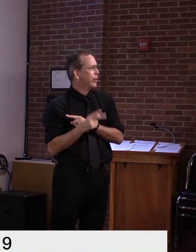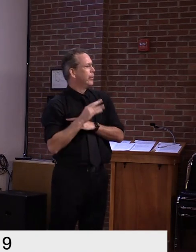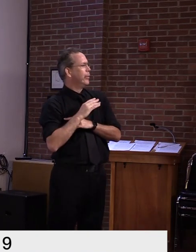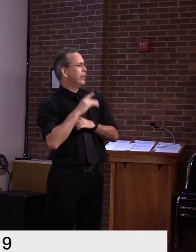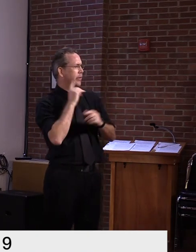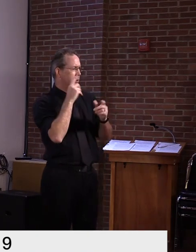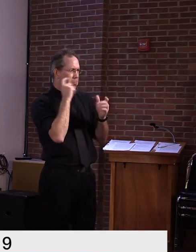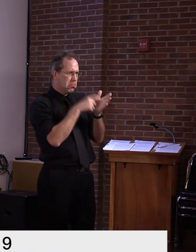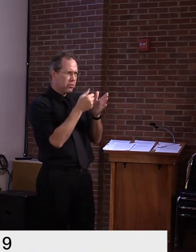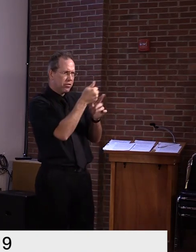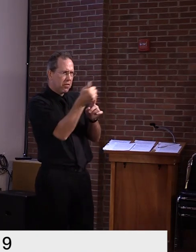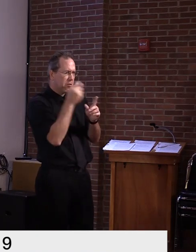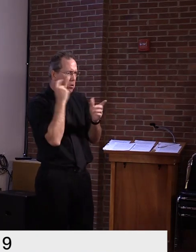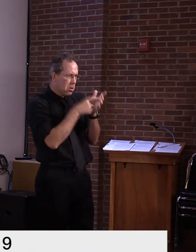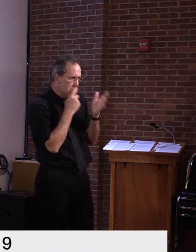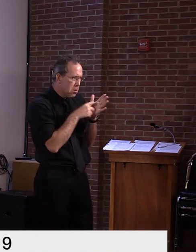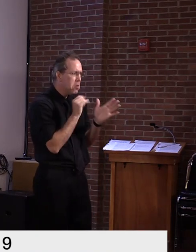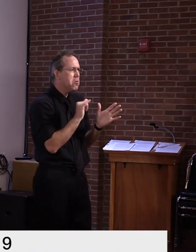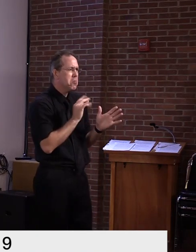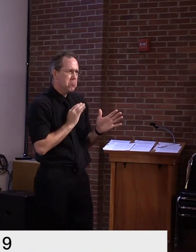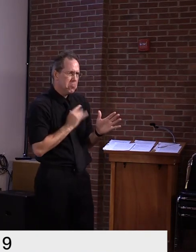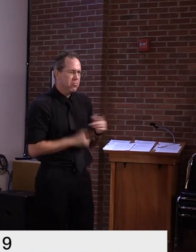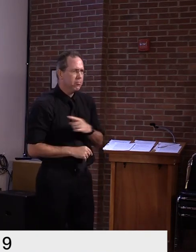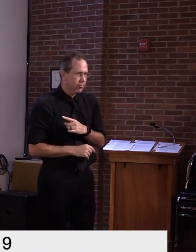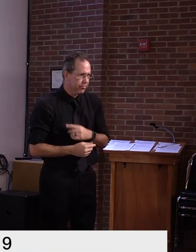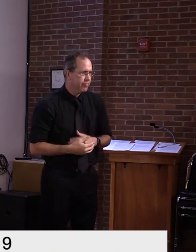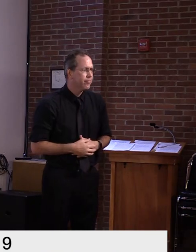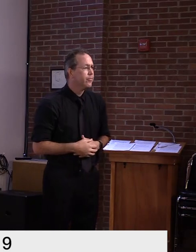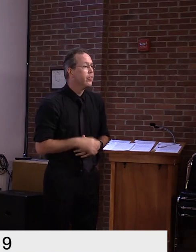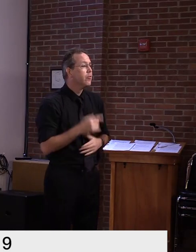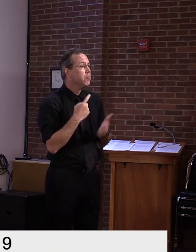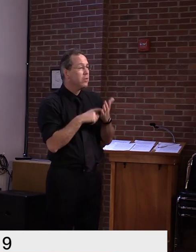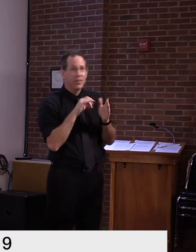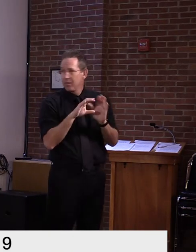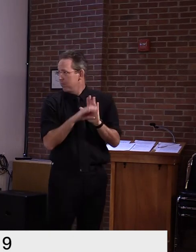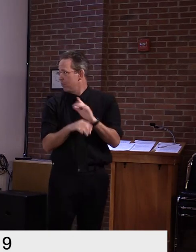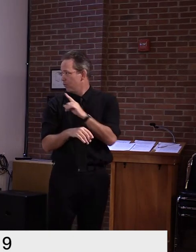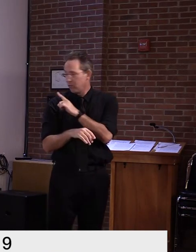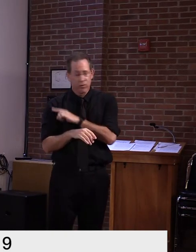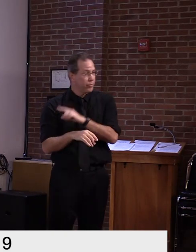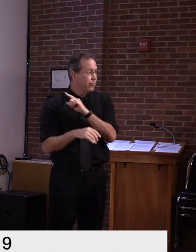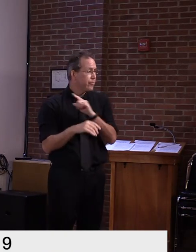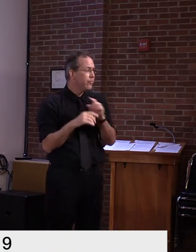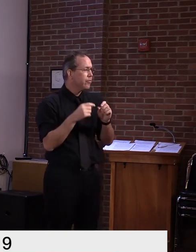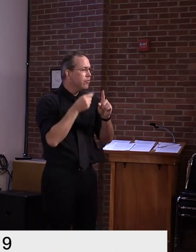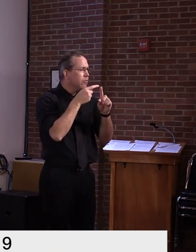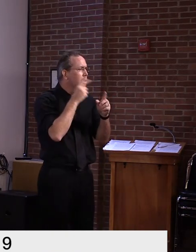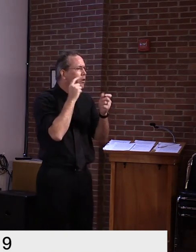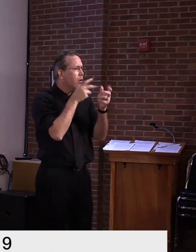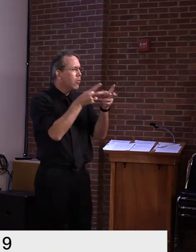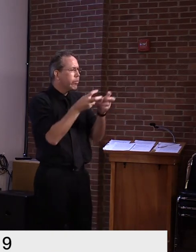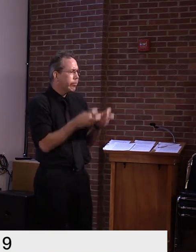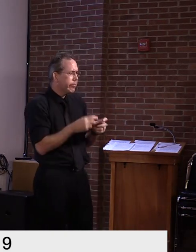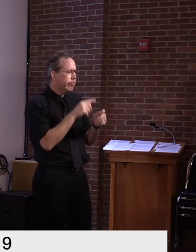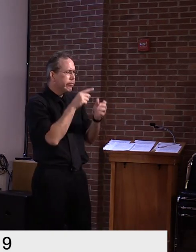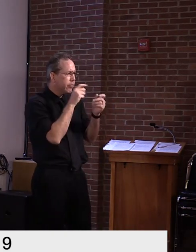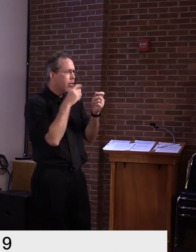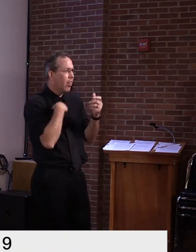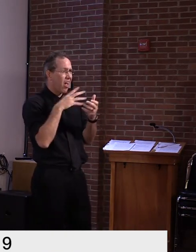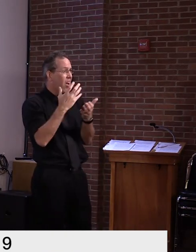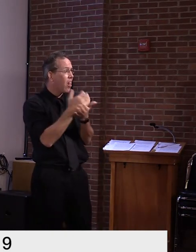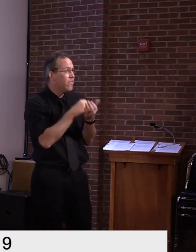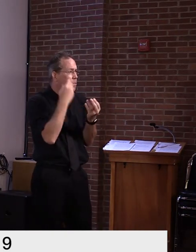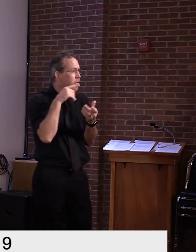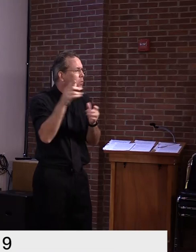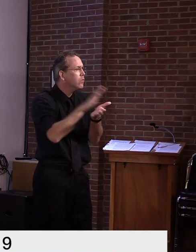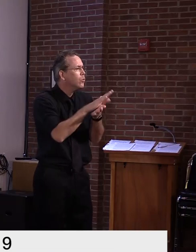state. And then it also allows us to put together some information and some data that we can monitor throughout the school year. So this is a map